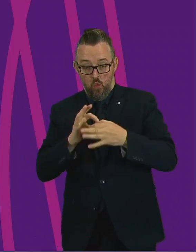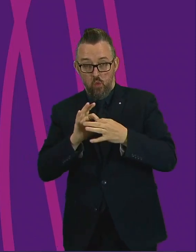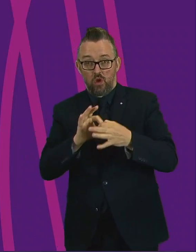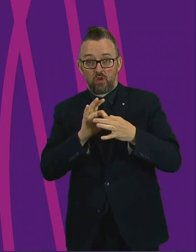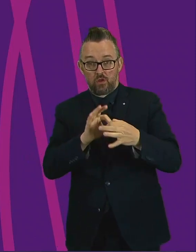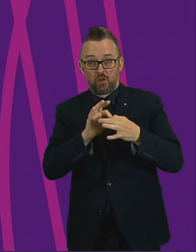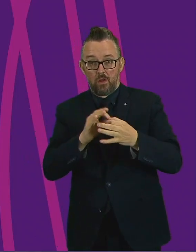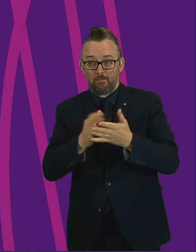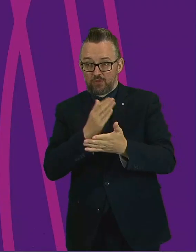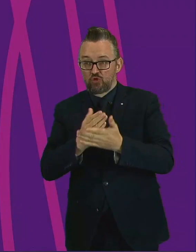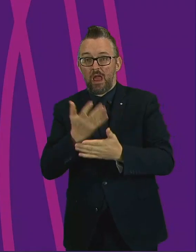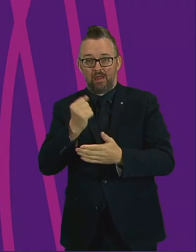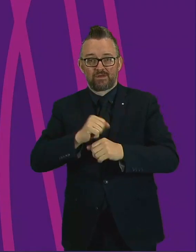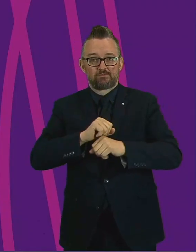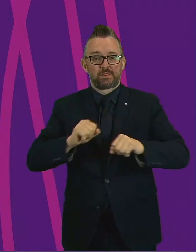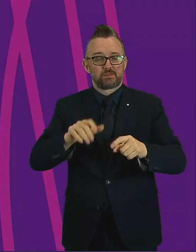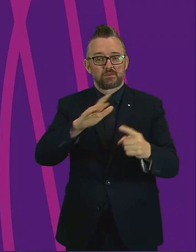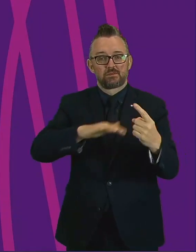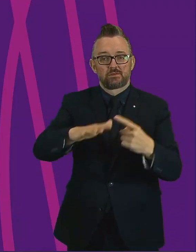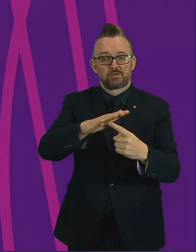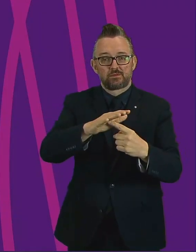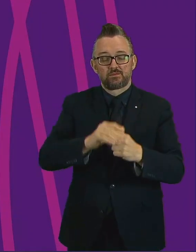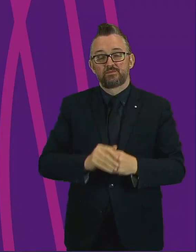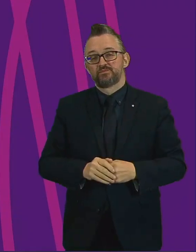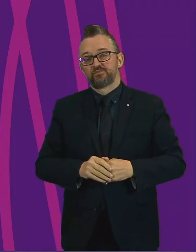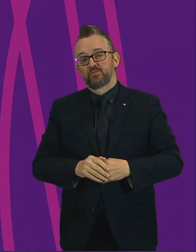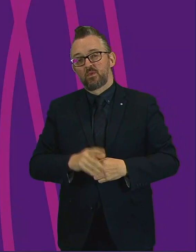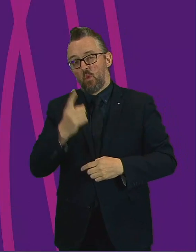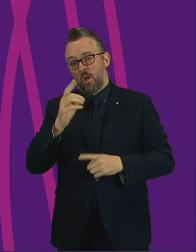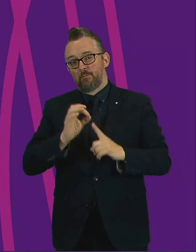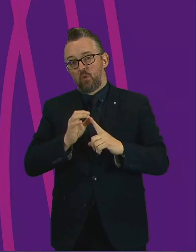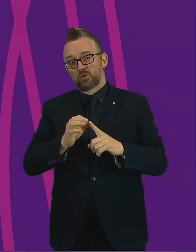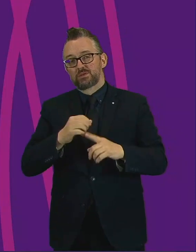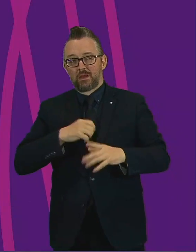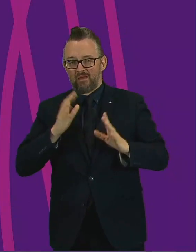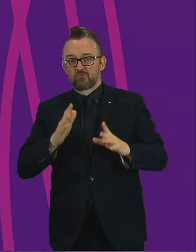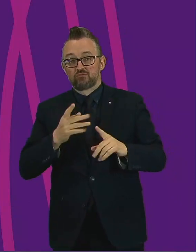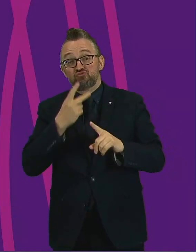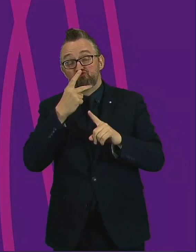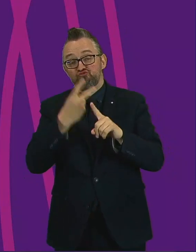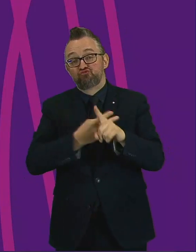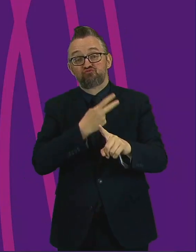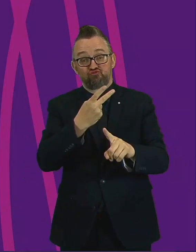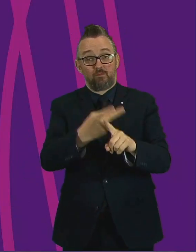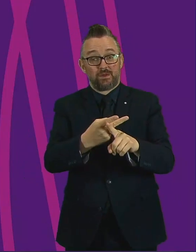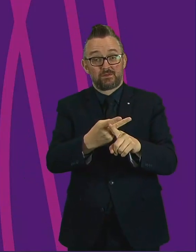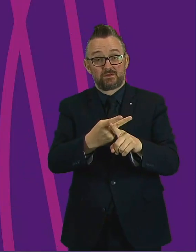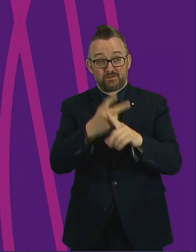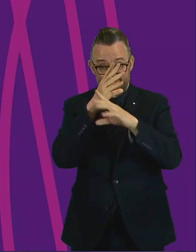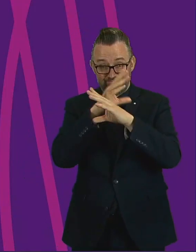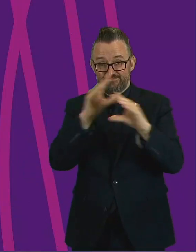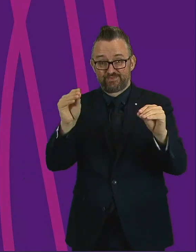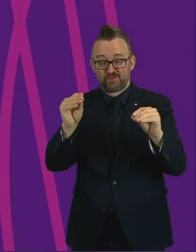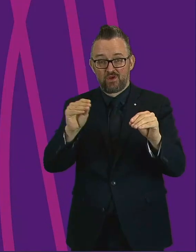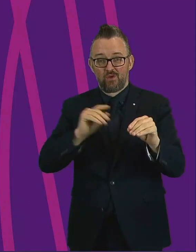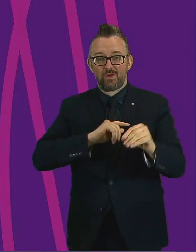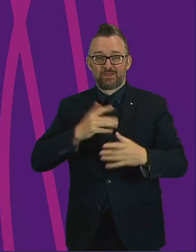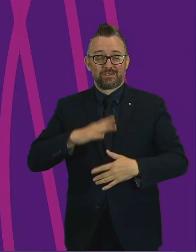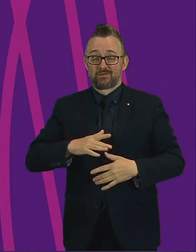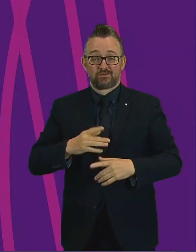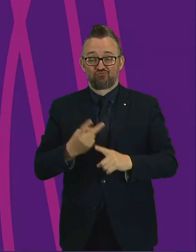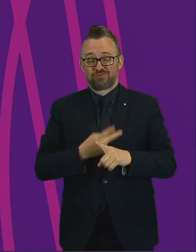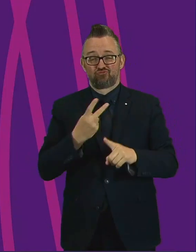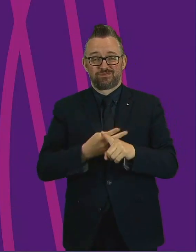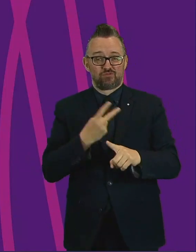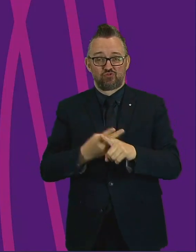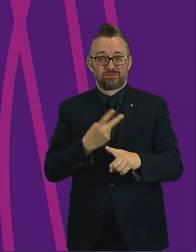is available. I would repeat a point I've already made today, because I think it's a point all of us really have to repeat as often as we can, is